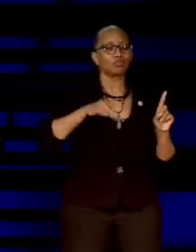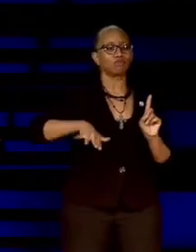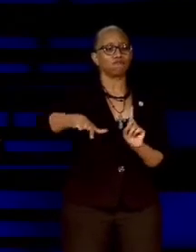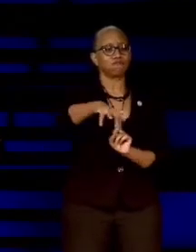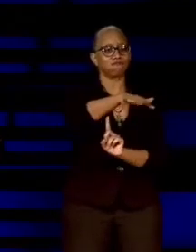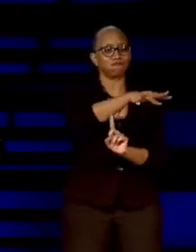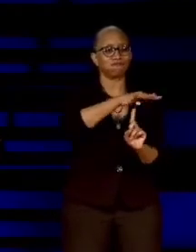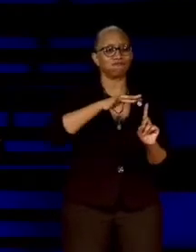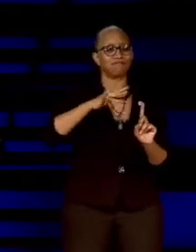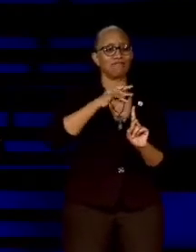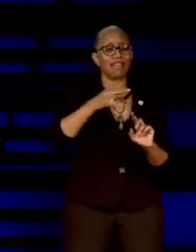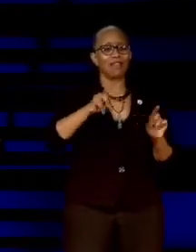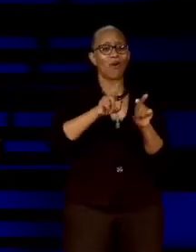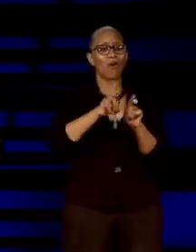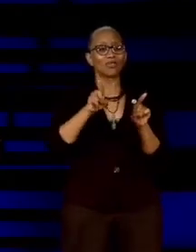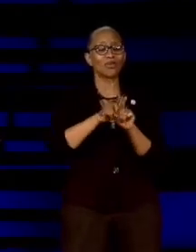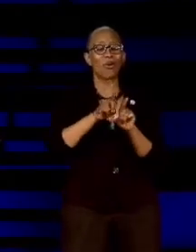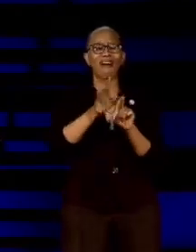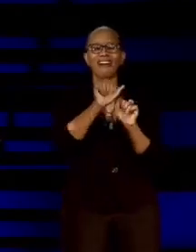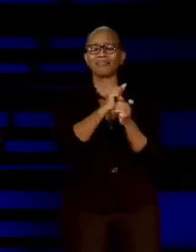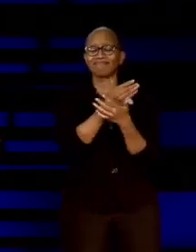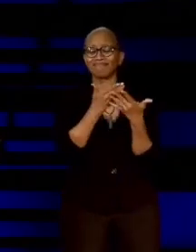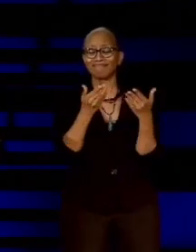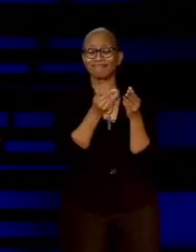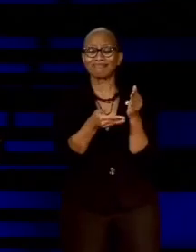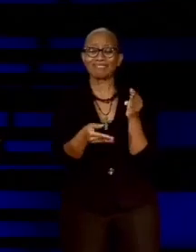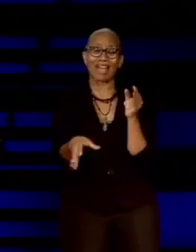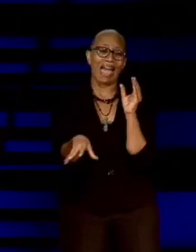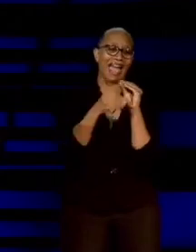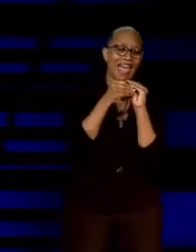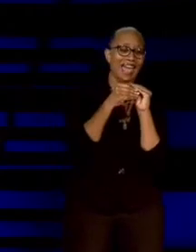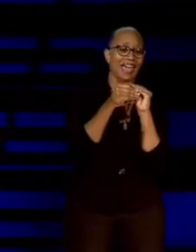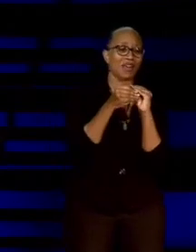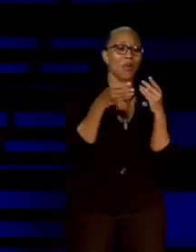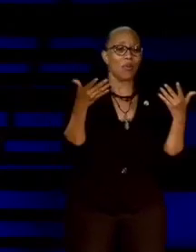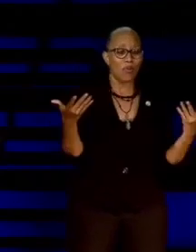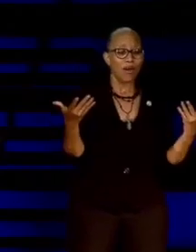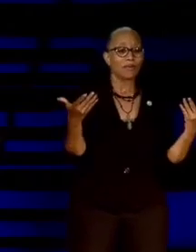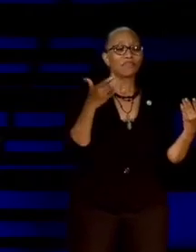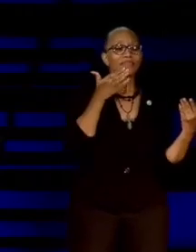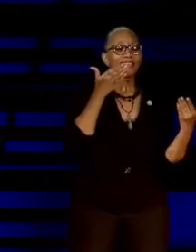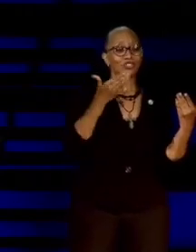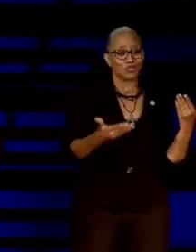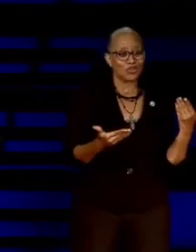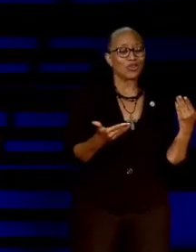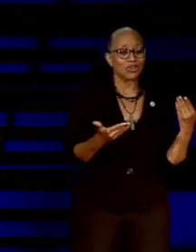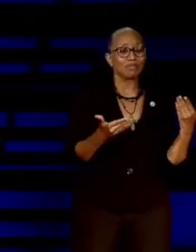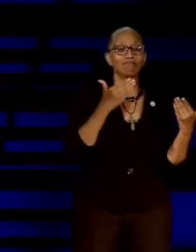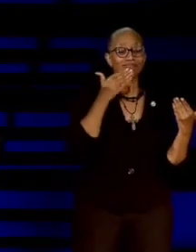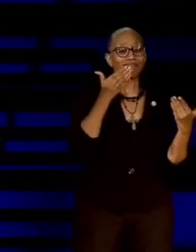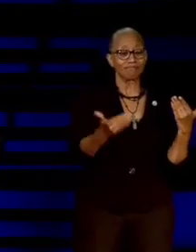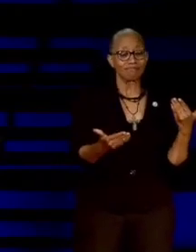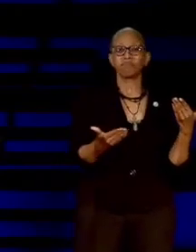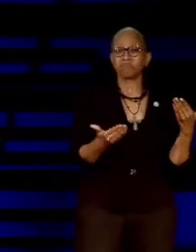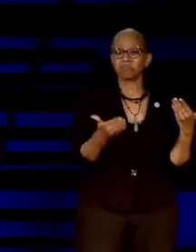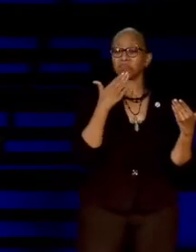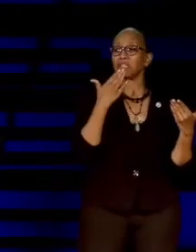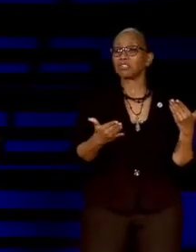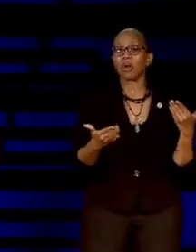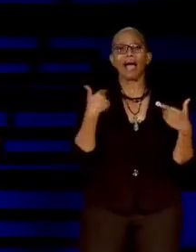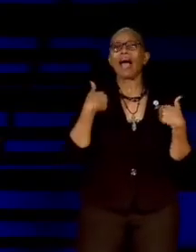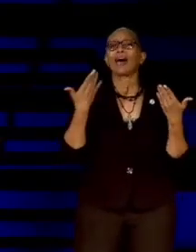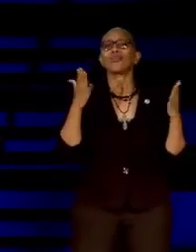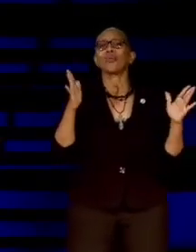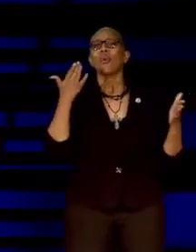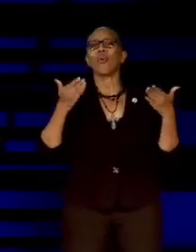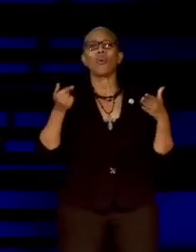are here. And on top of all of that, it's good. It's a good thing. I don't